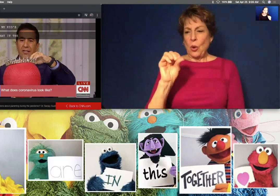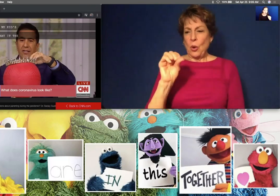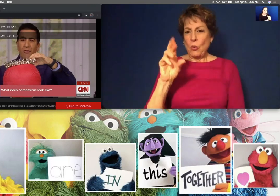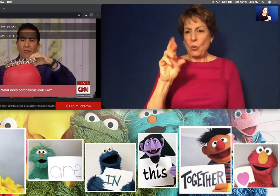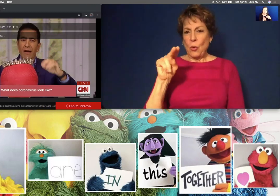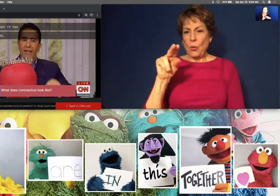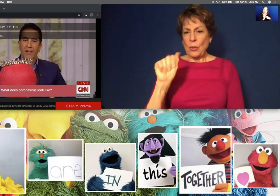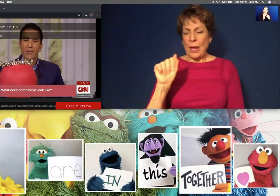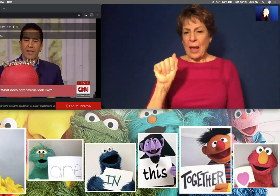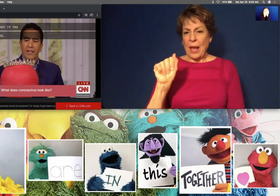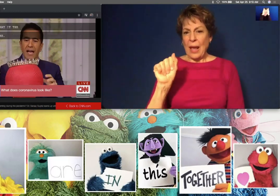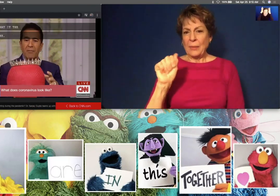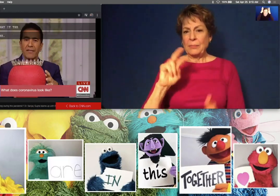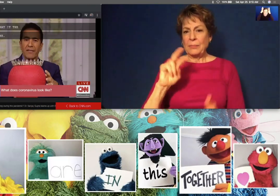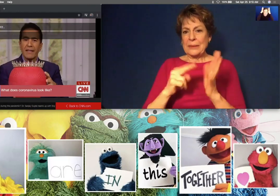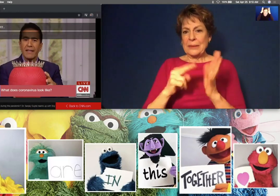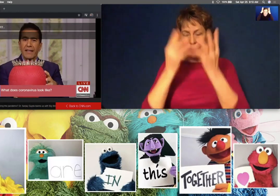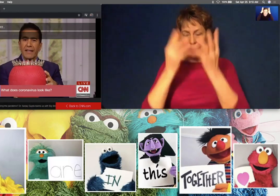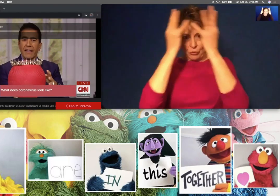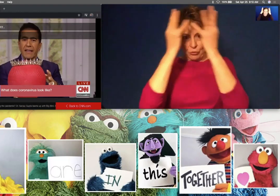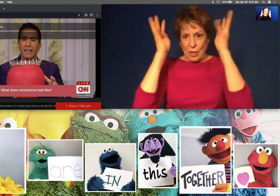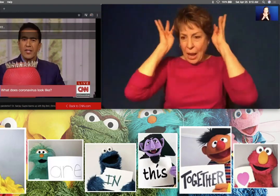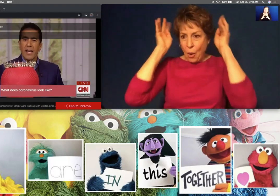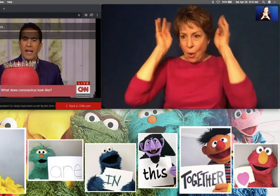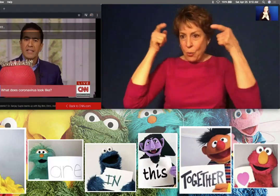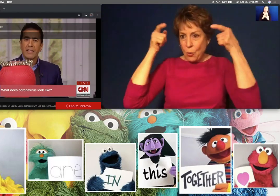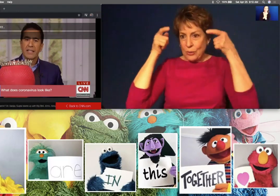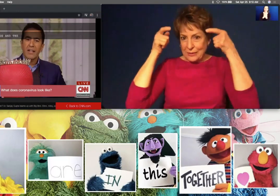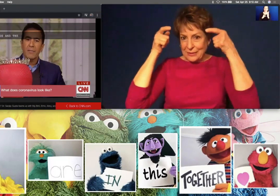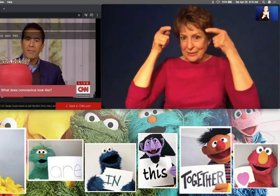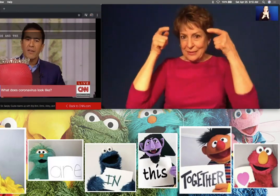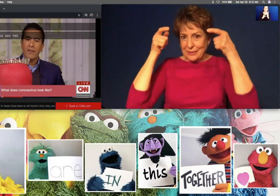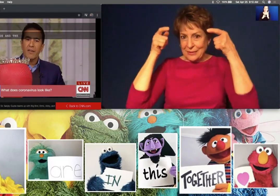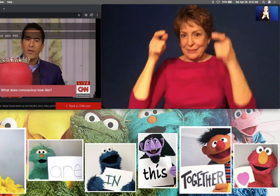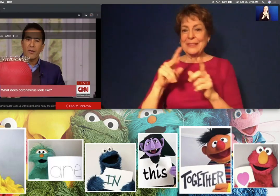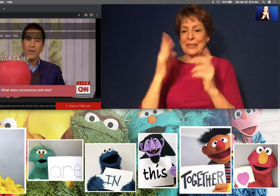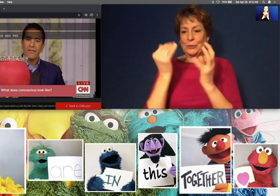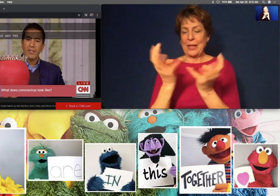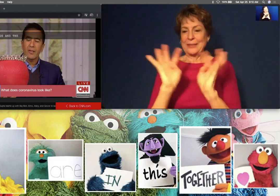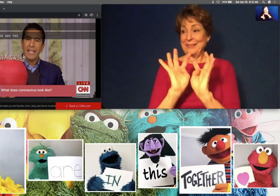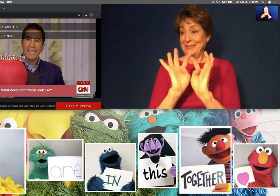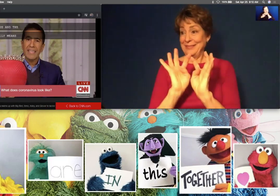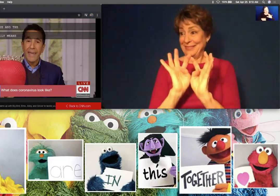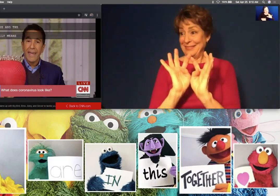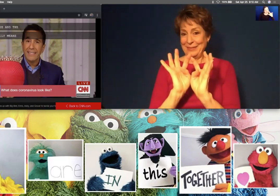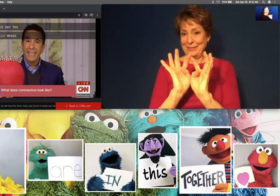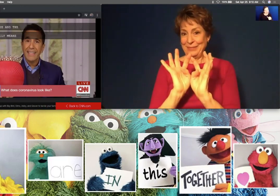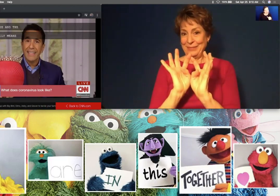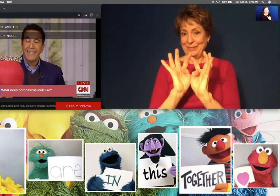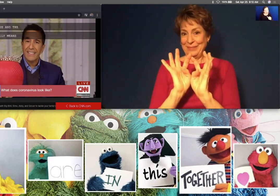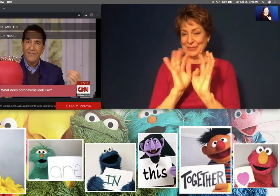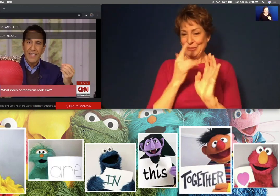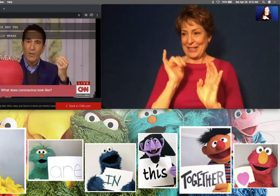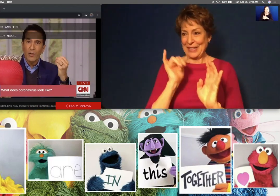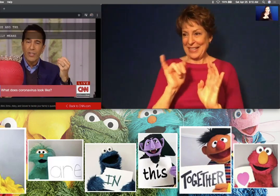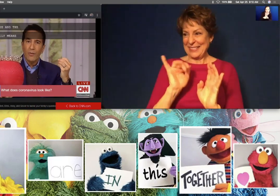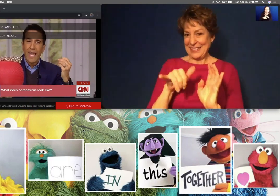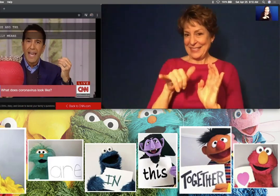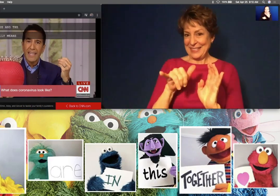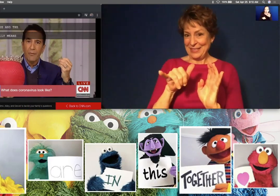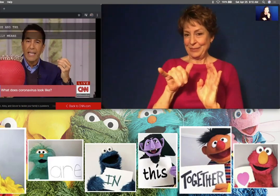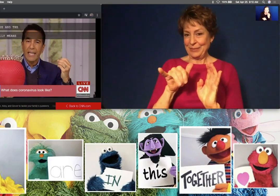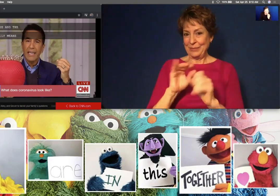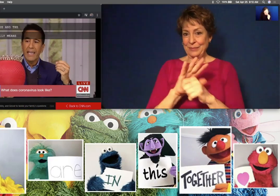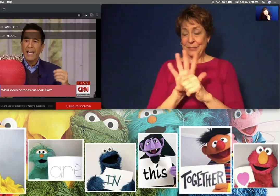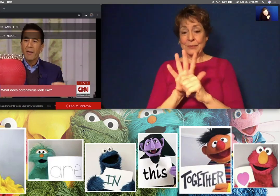word corona actually means crown. So there's the crown that goes on top of it. There, James, is a little bit of what